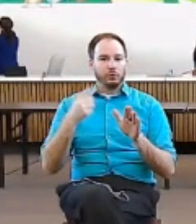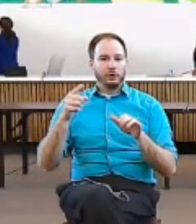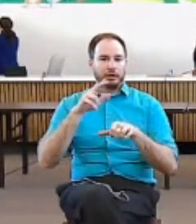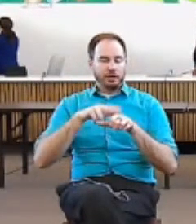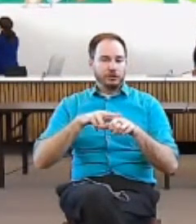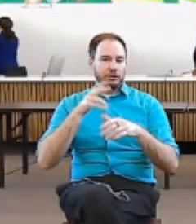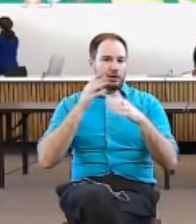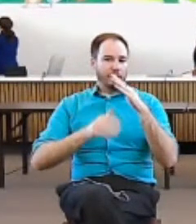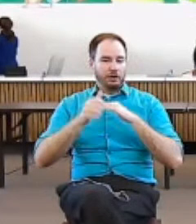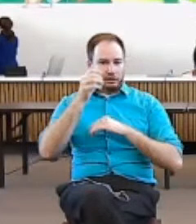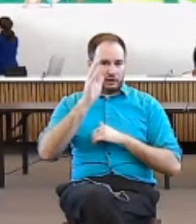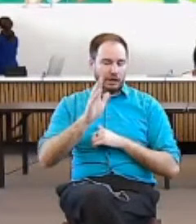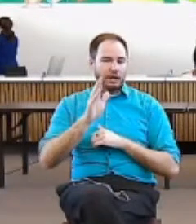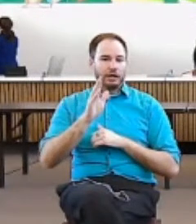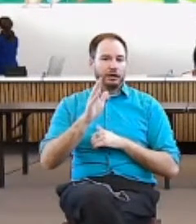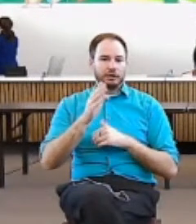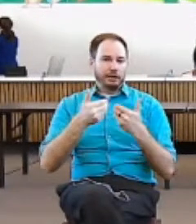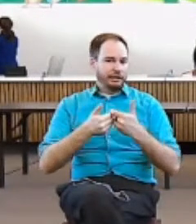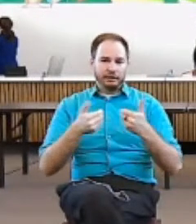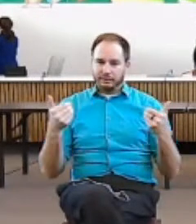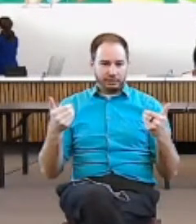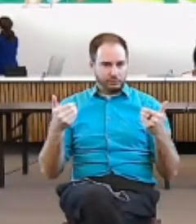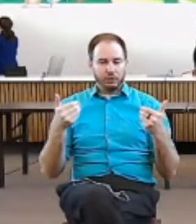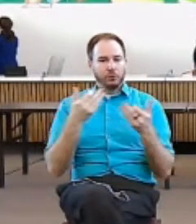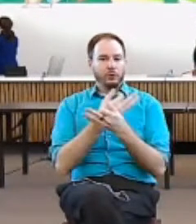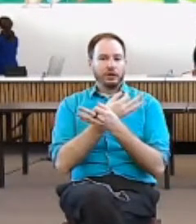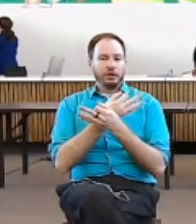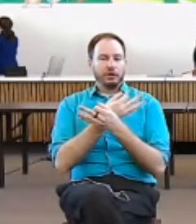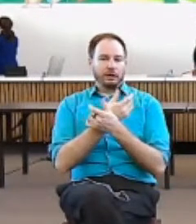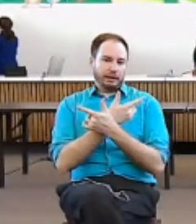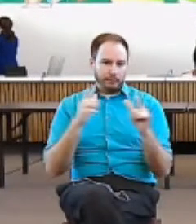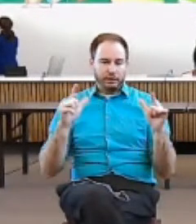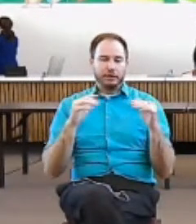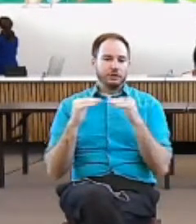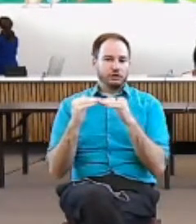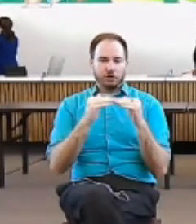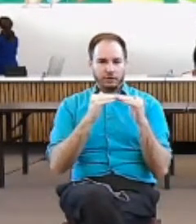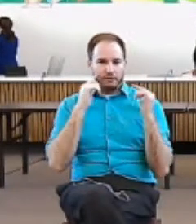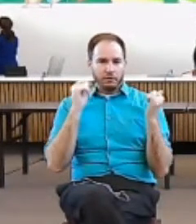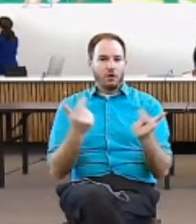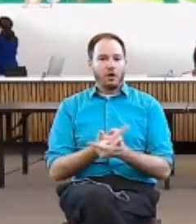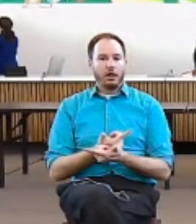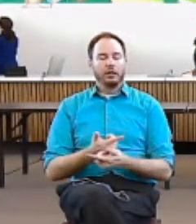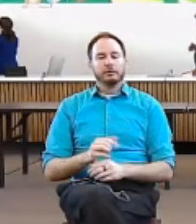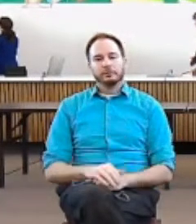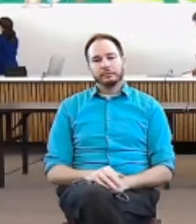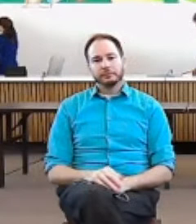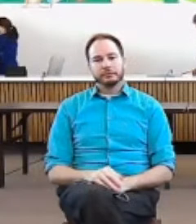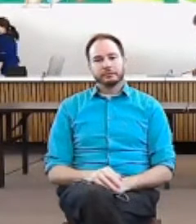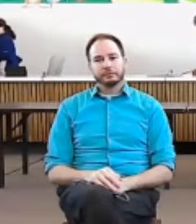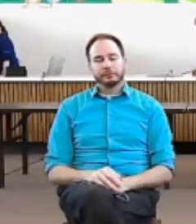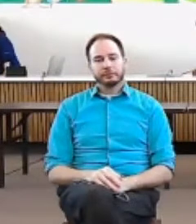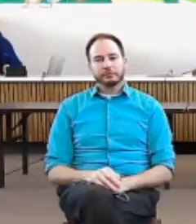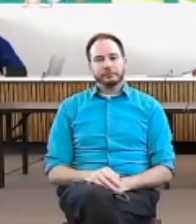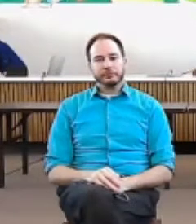one nation, under God, indivisible, with liberty and justice for all.